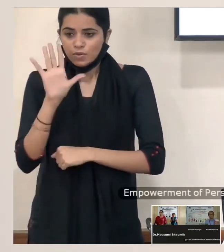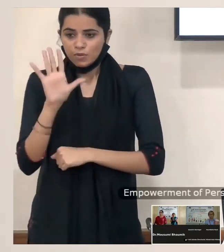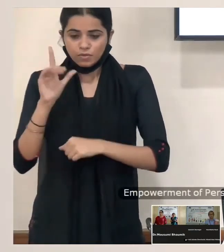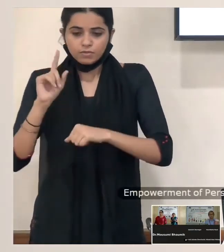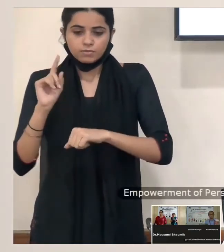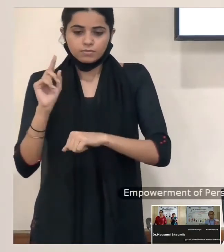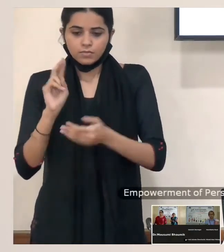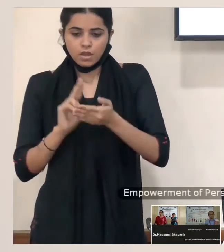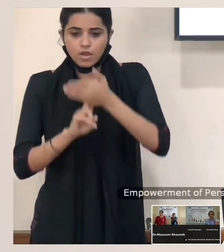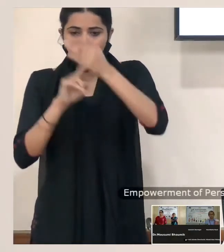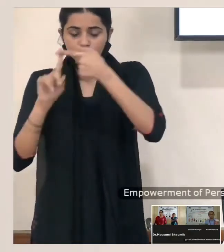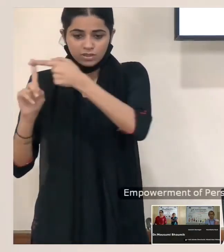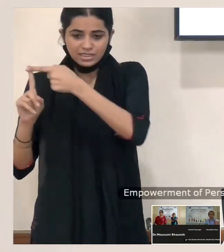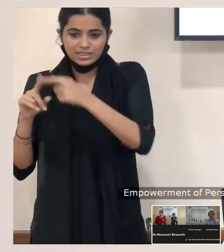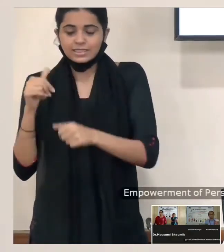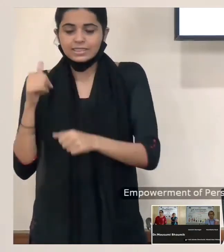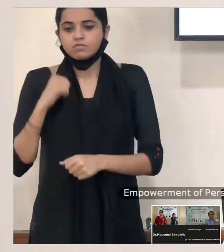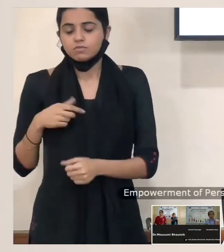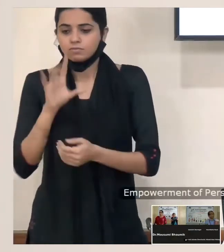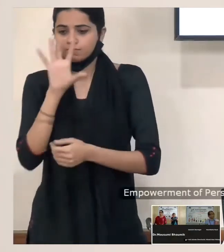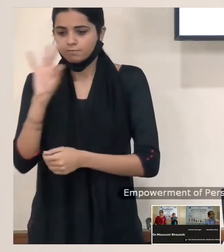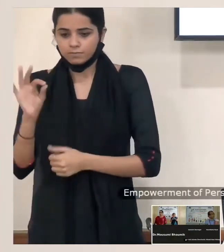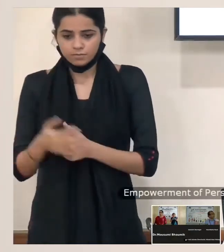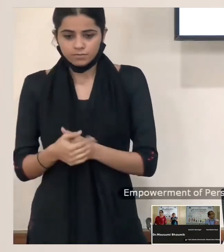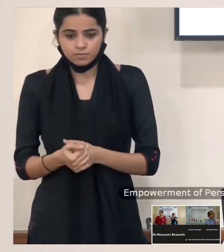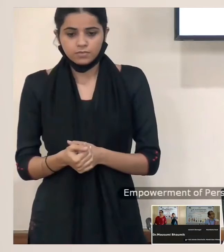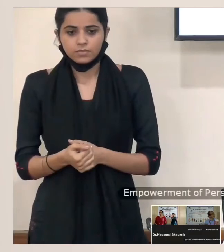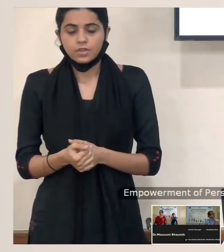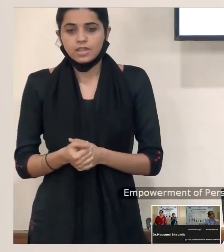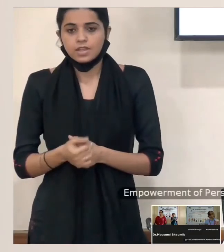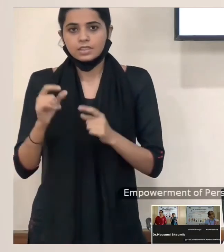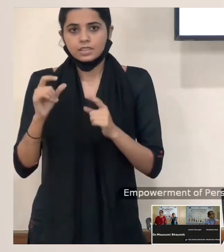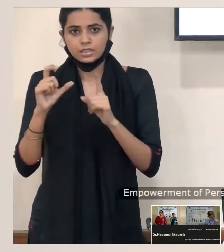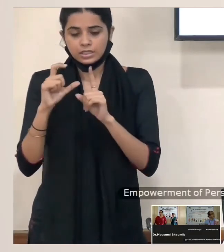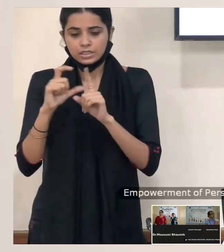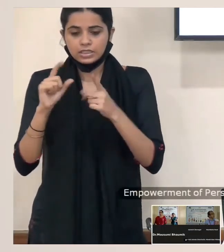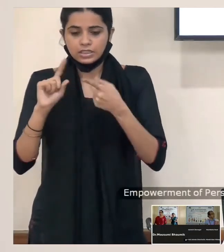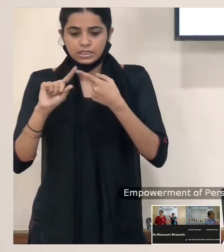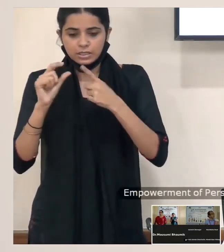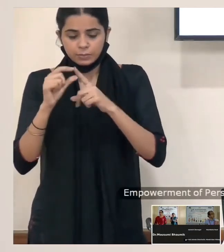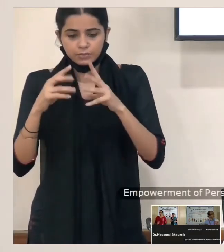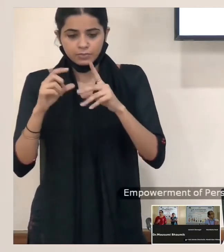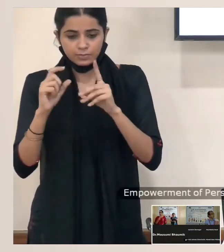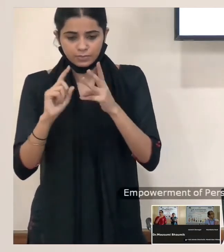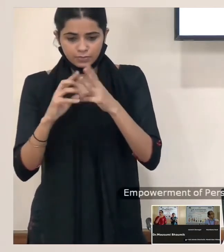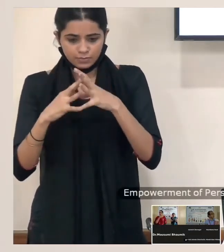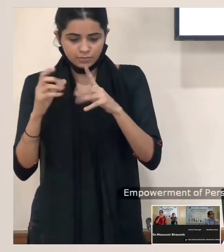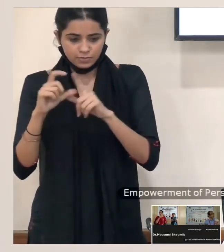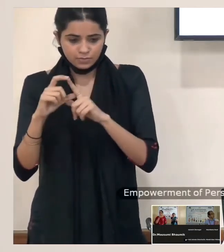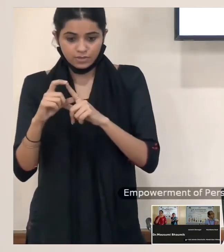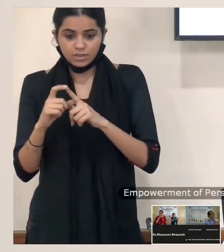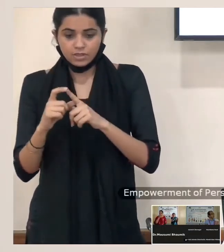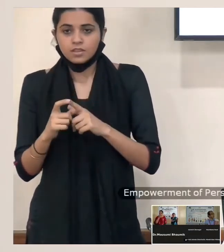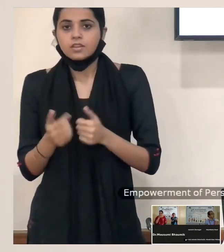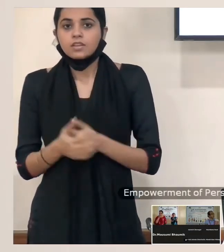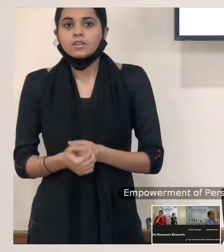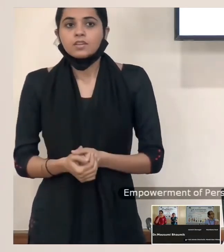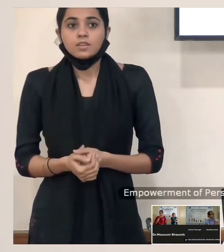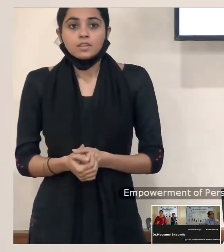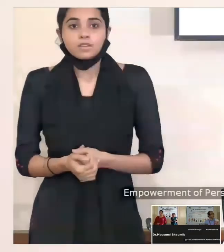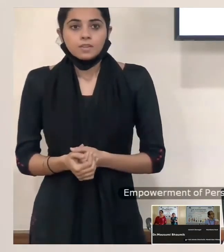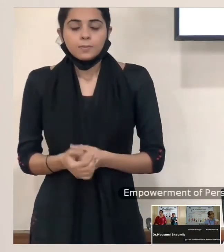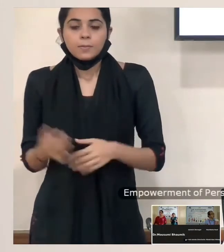5th Northeast India Fashion Week, the Divyangajan movement, empowering the specially able